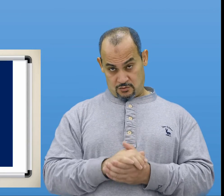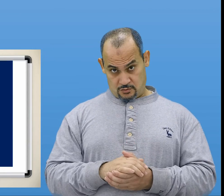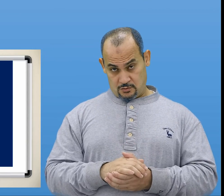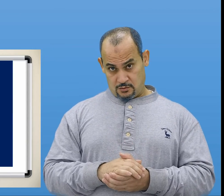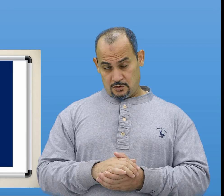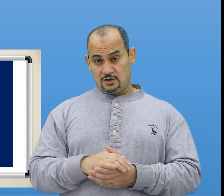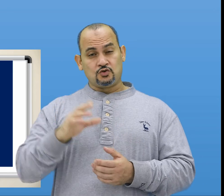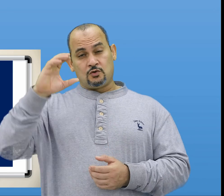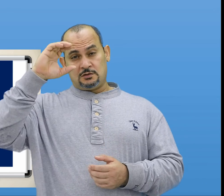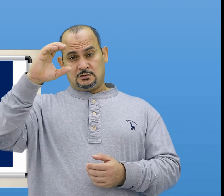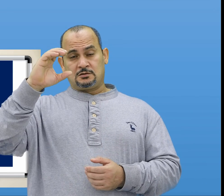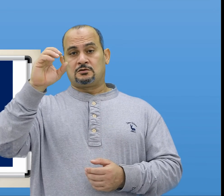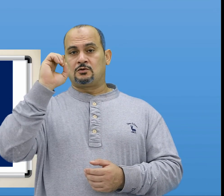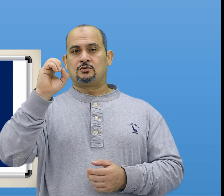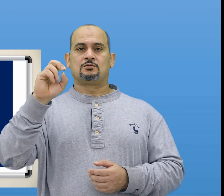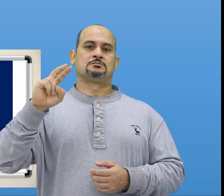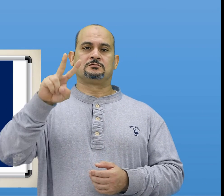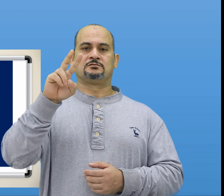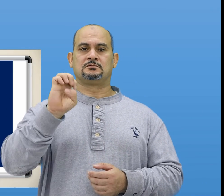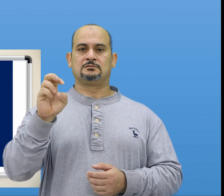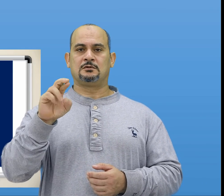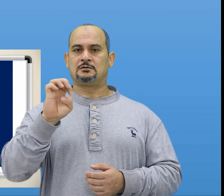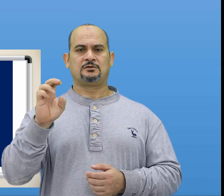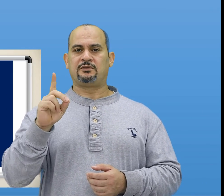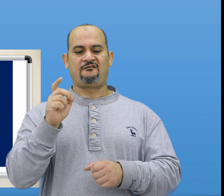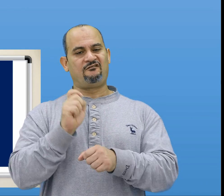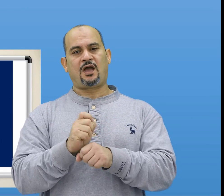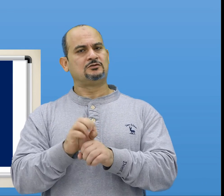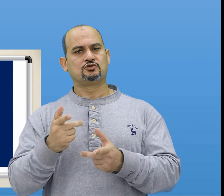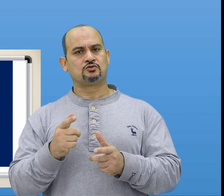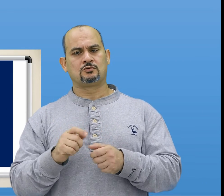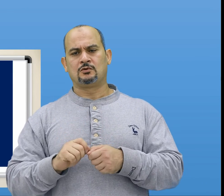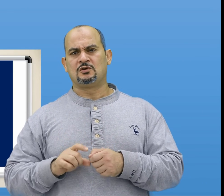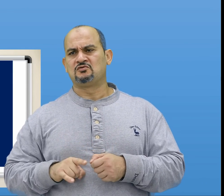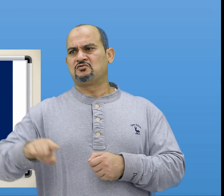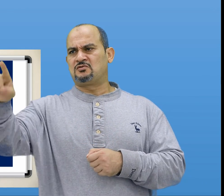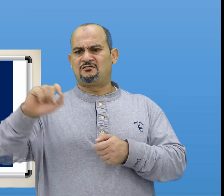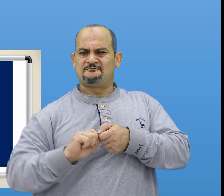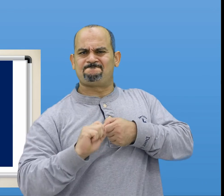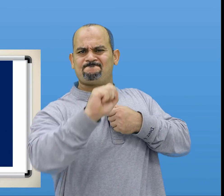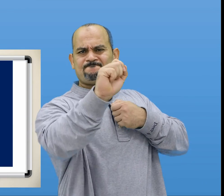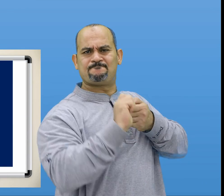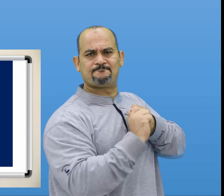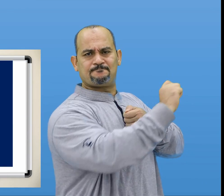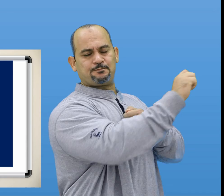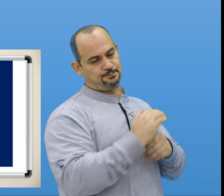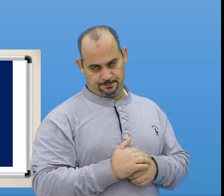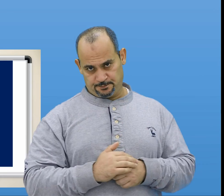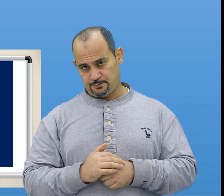related to our religion. We celebrate both Eid, and we come together and